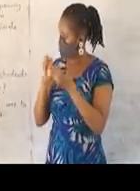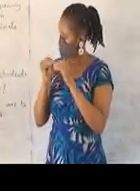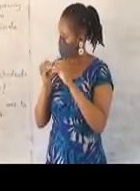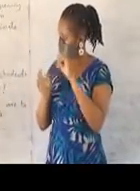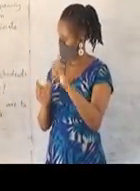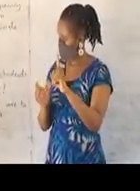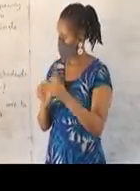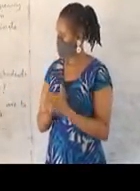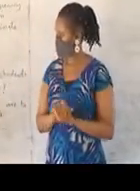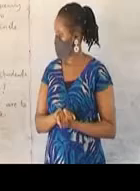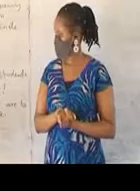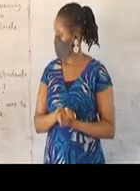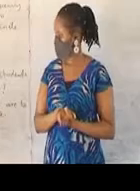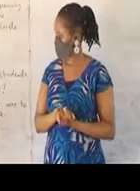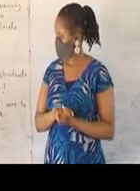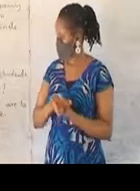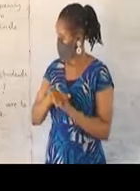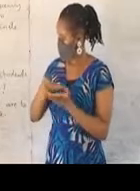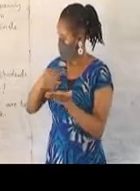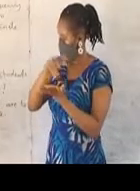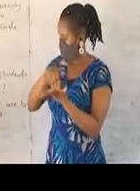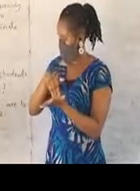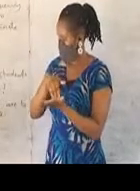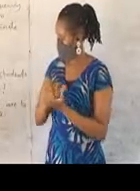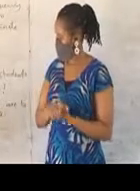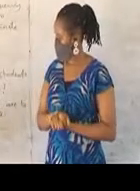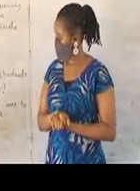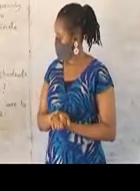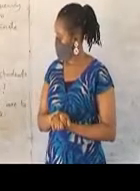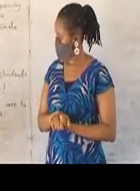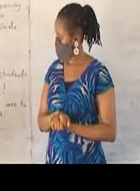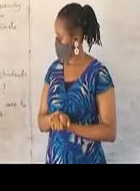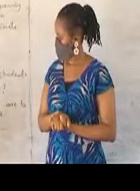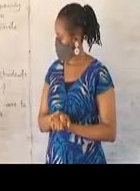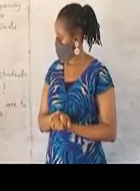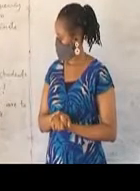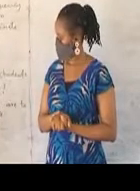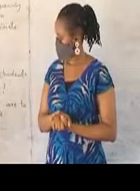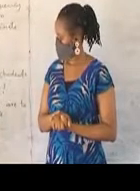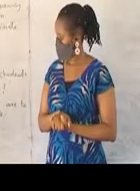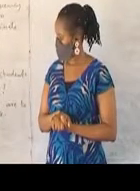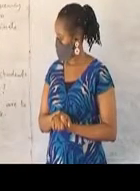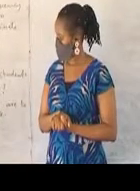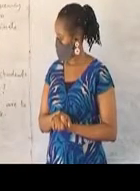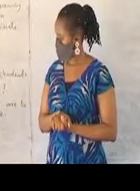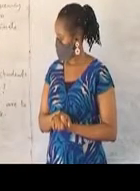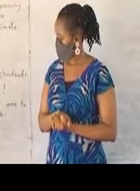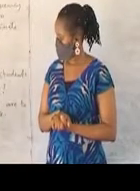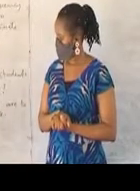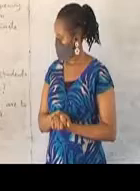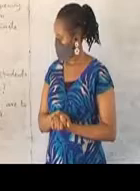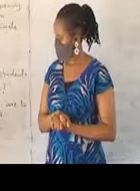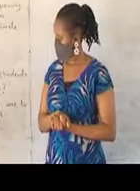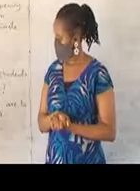1, median. Roman figure 2, interquartile range.